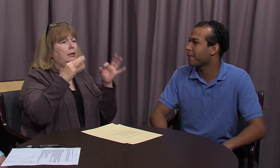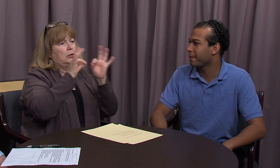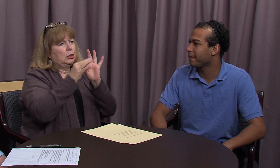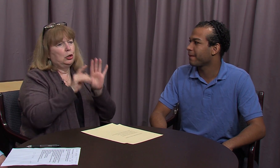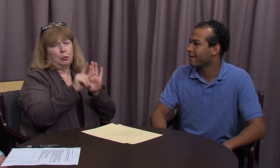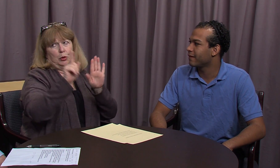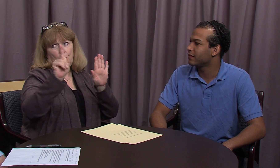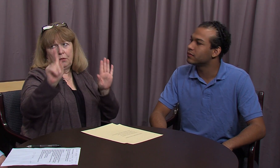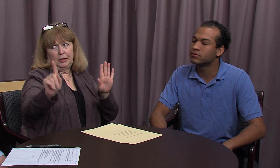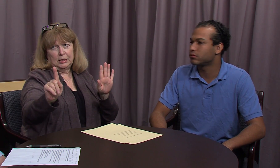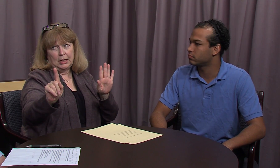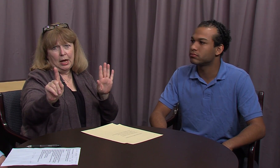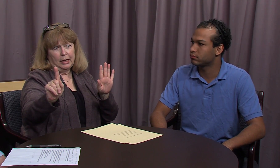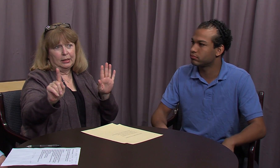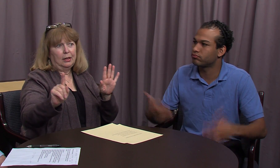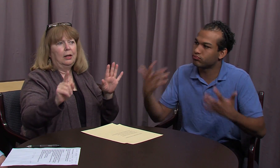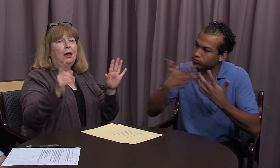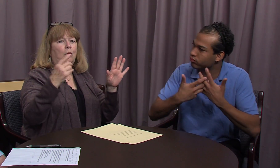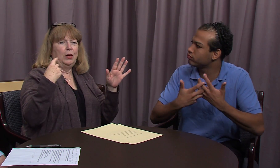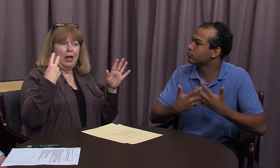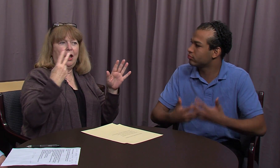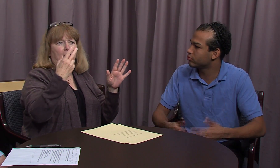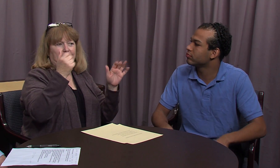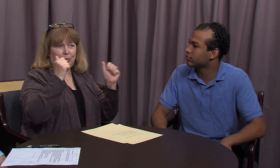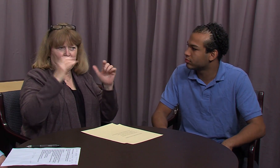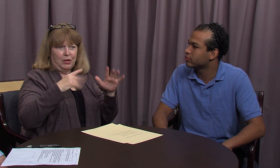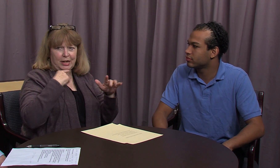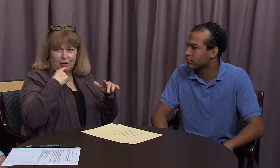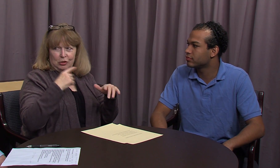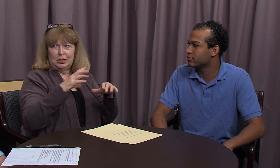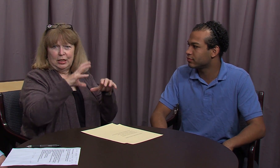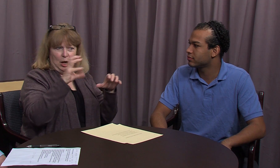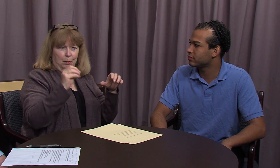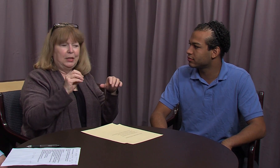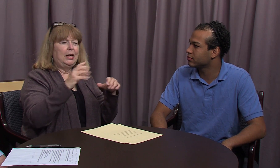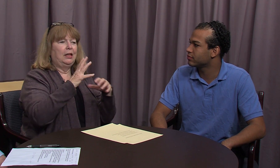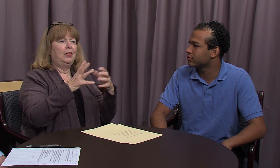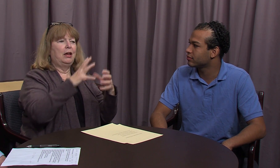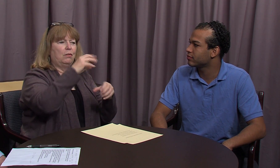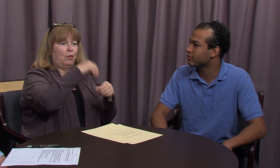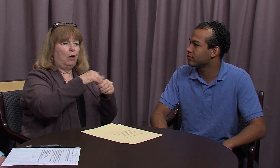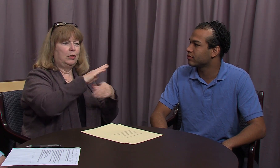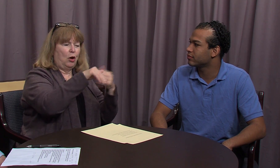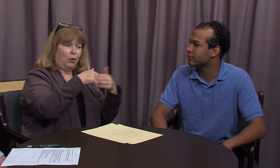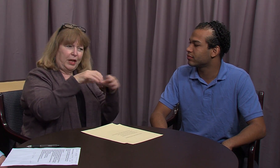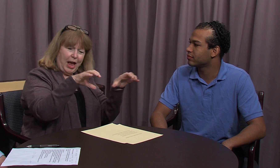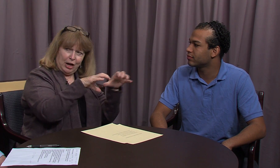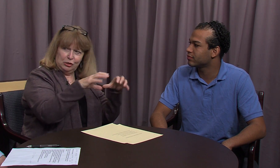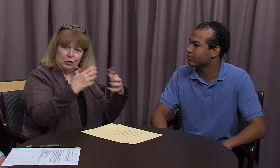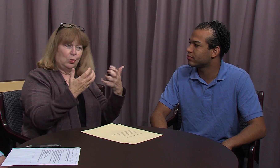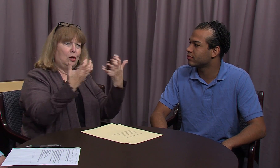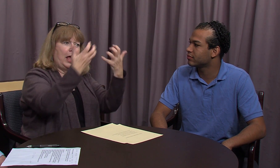there's an interpreter off to the side. We have some hearing actors in the company and they are involved in all the action, so it all